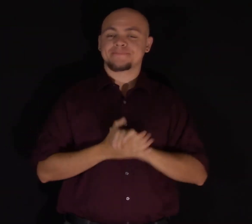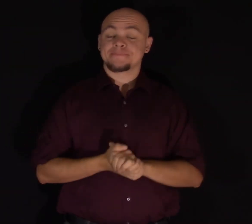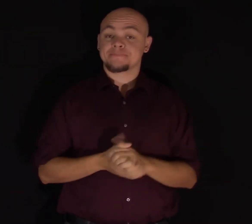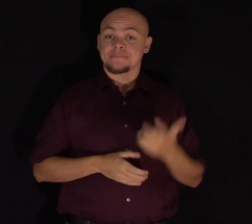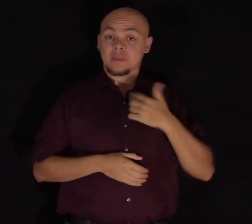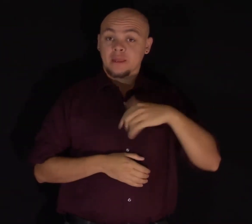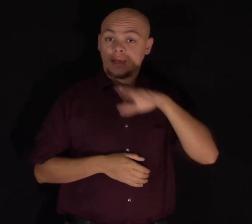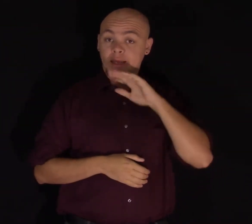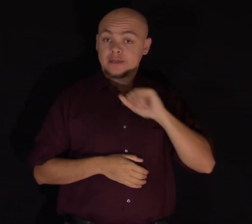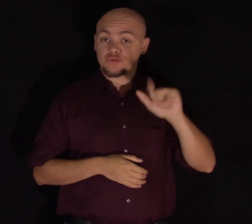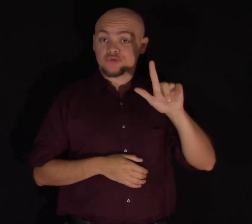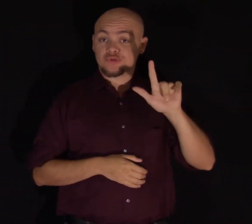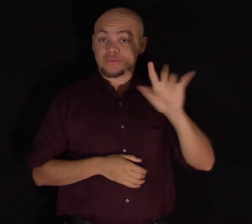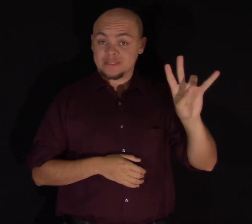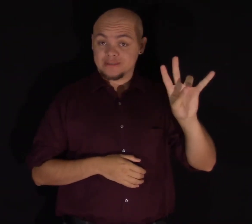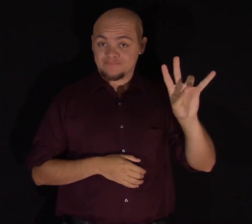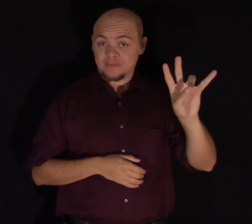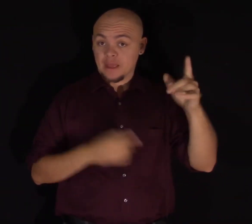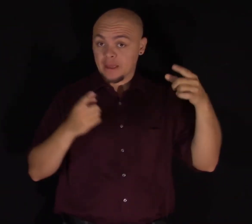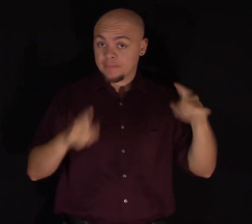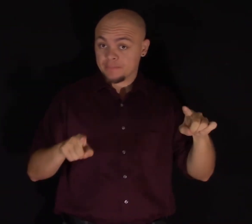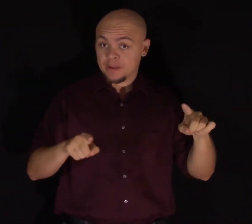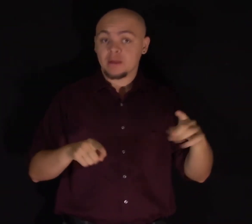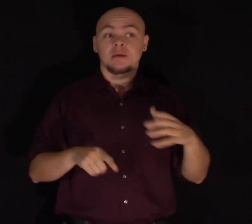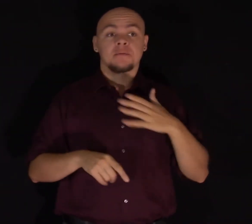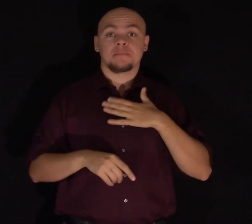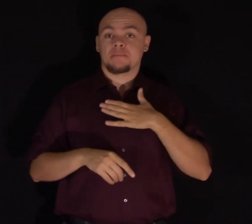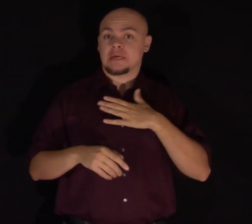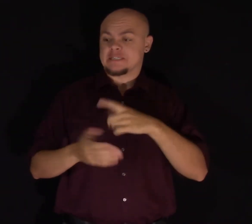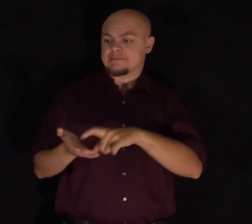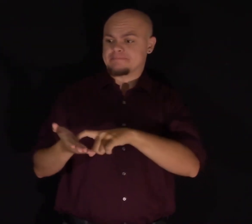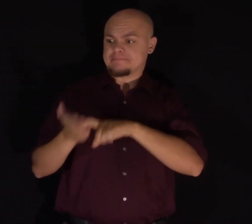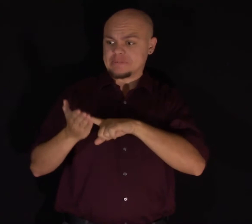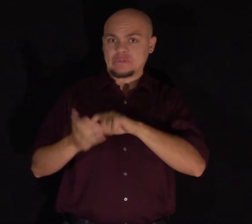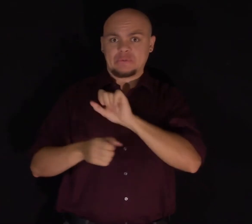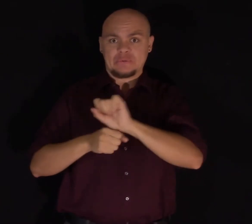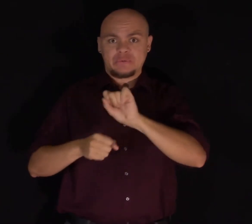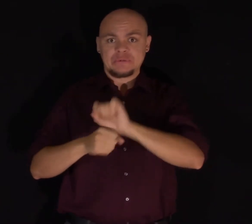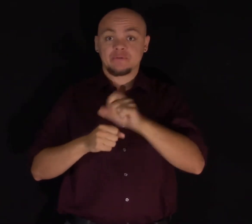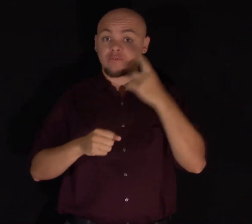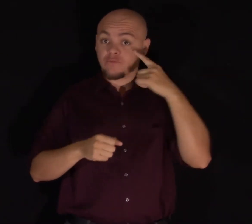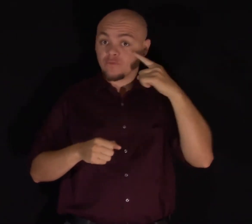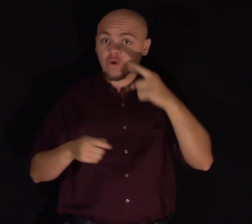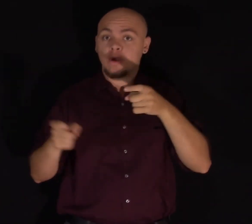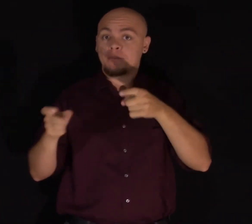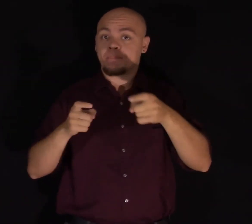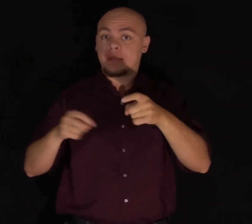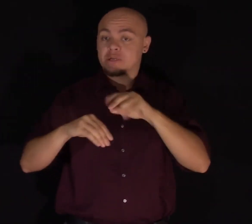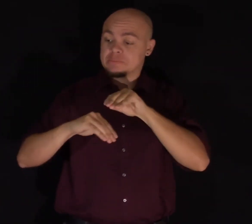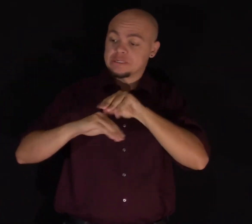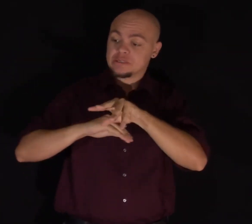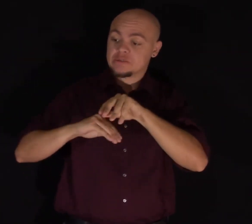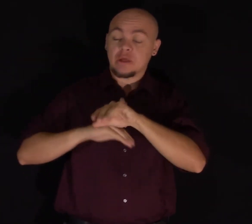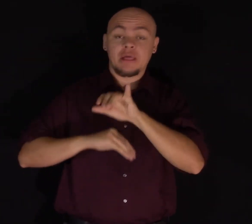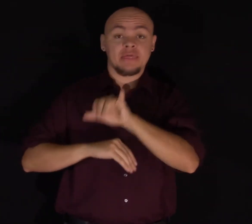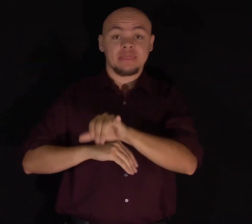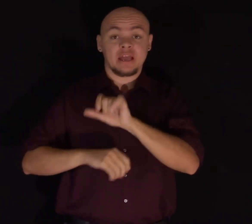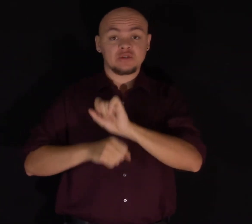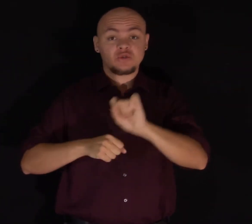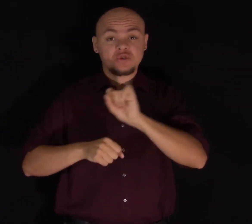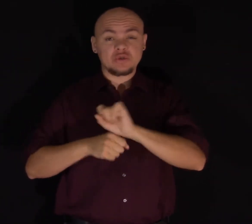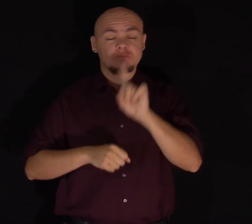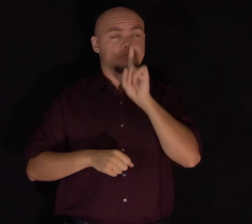When I was 27 years old, I left a very demanding job in management consulting for a job that was even more